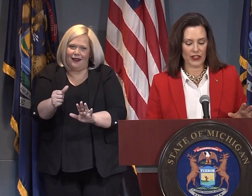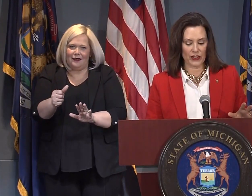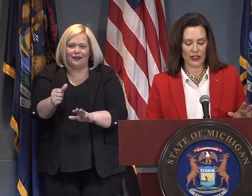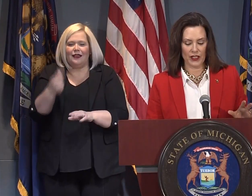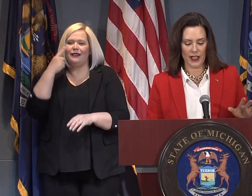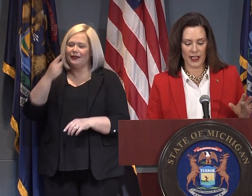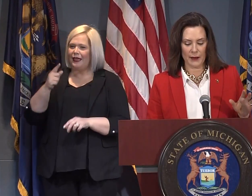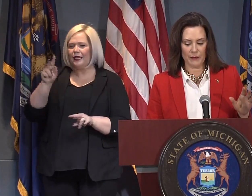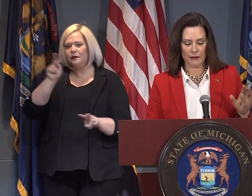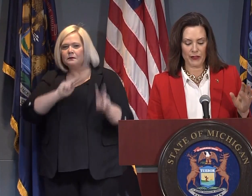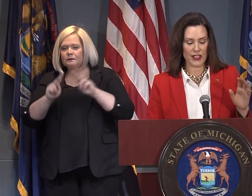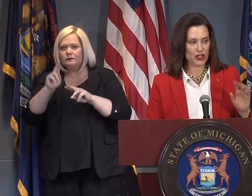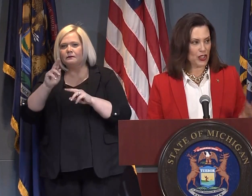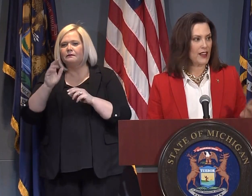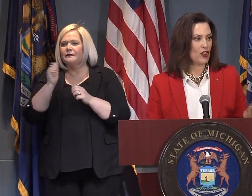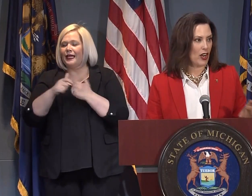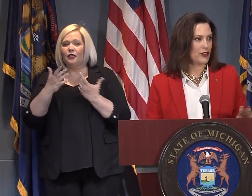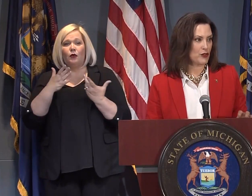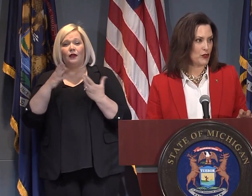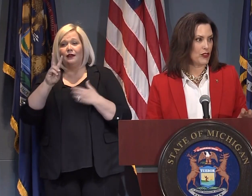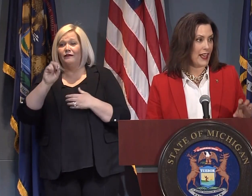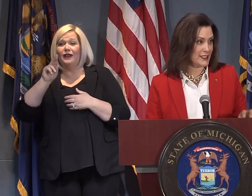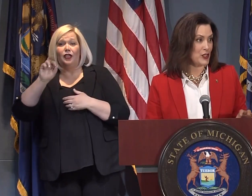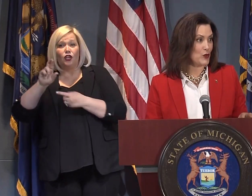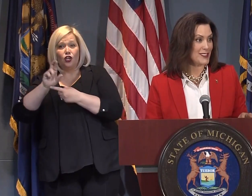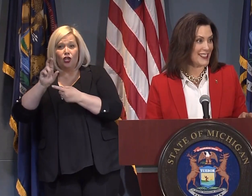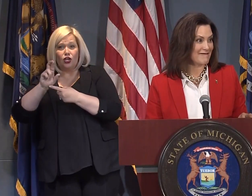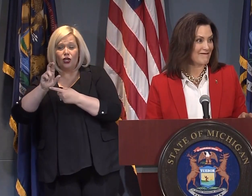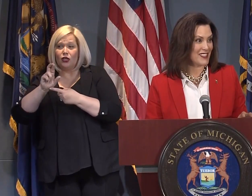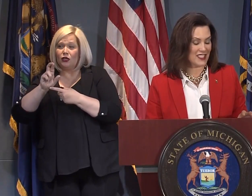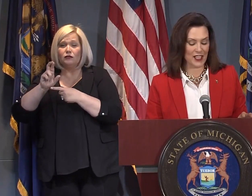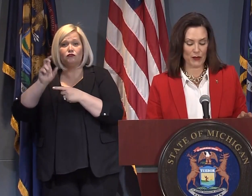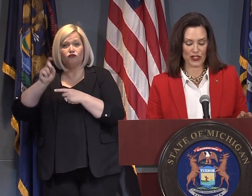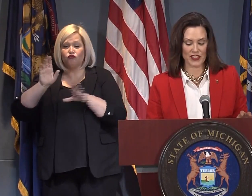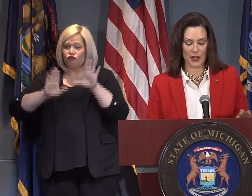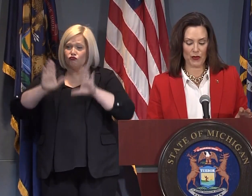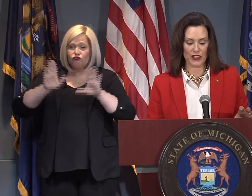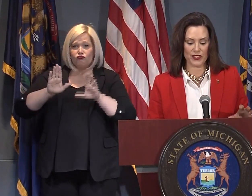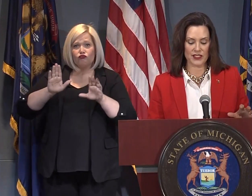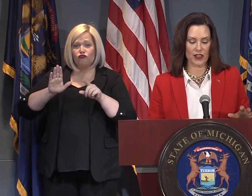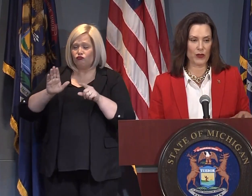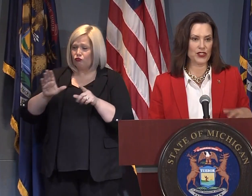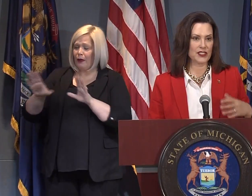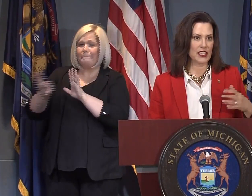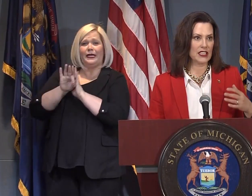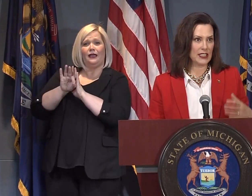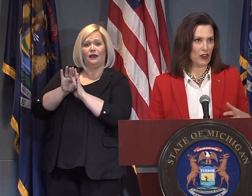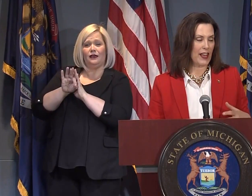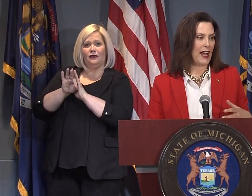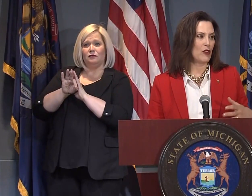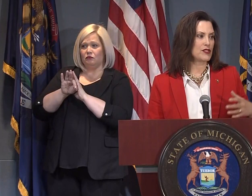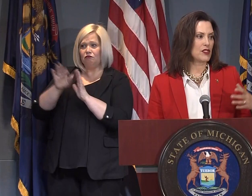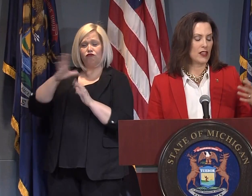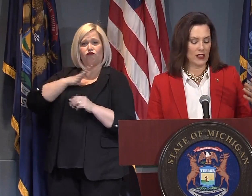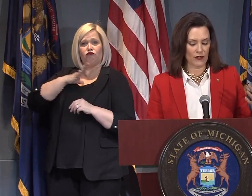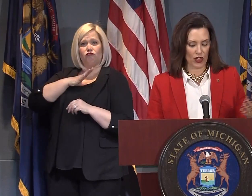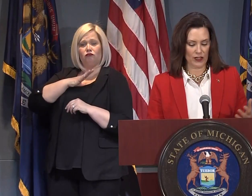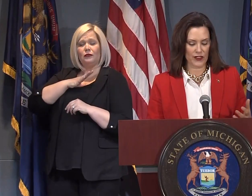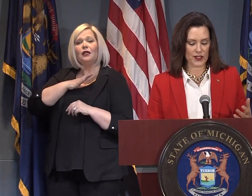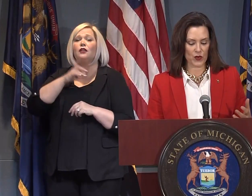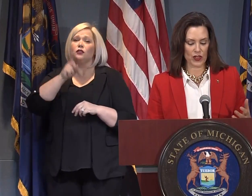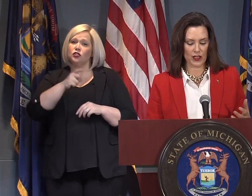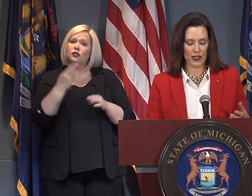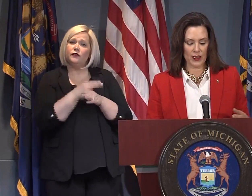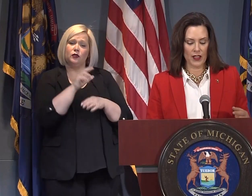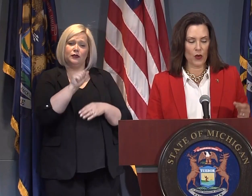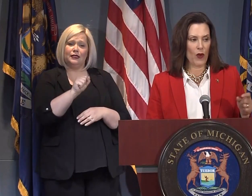with the vendor, but they should have gone through the SEOC, the State Emergency Operations Center, which is the clearinghouse for all